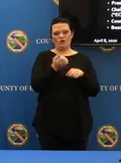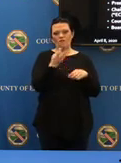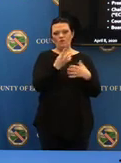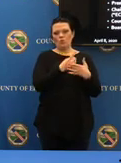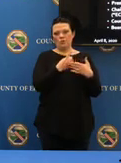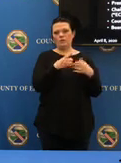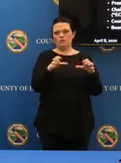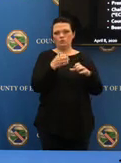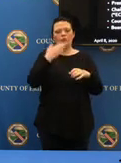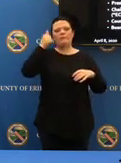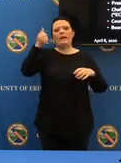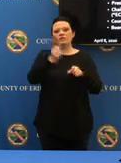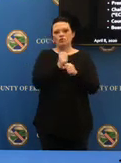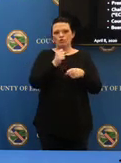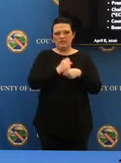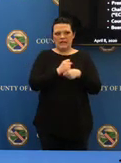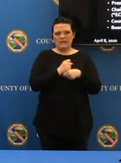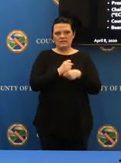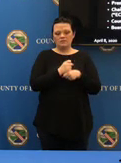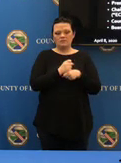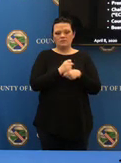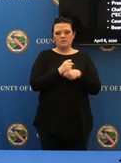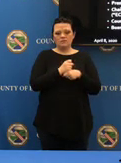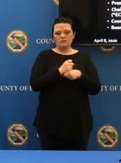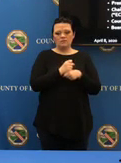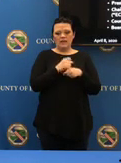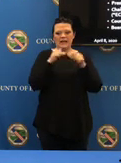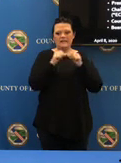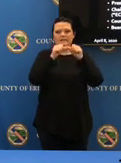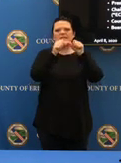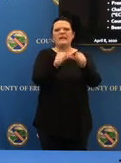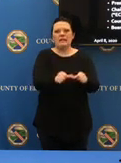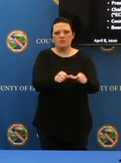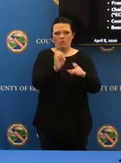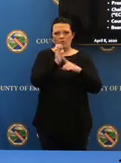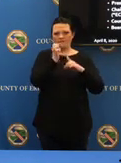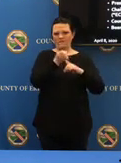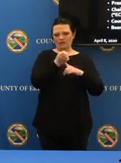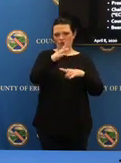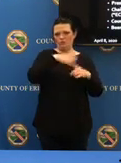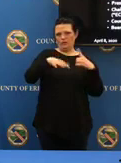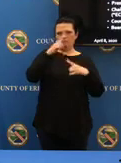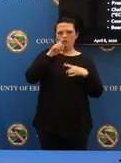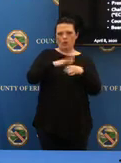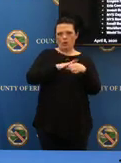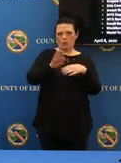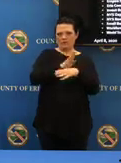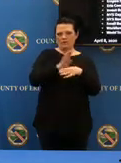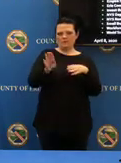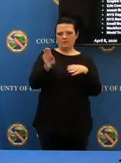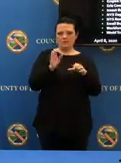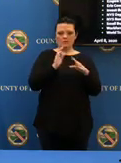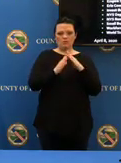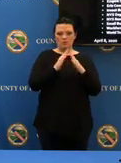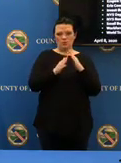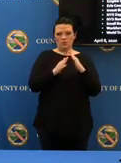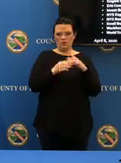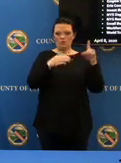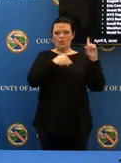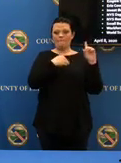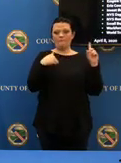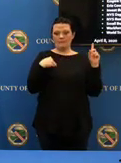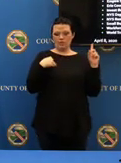do our best to create a sustainable environment for our local business community. The task force